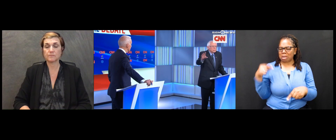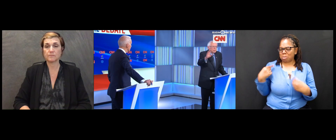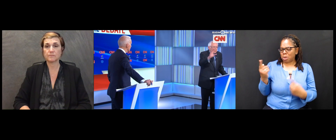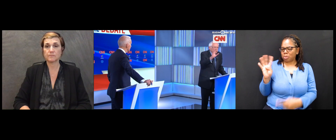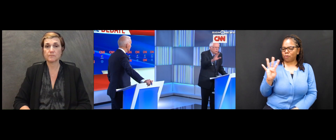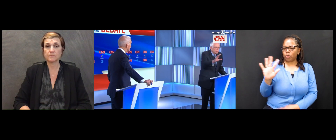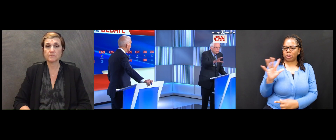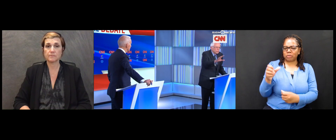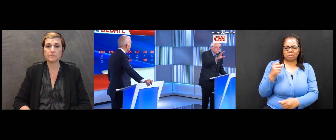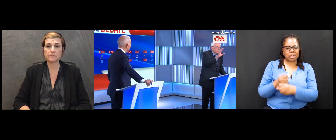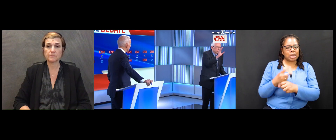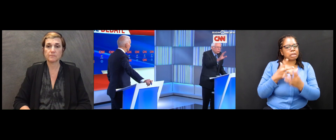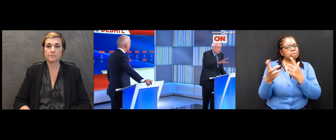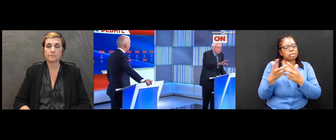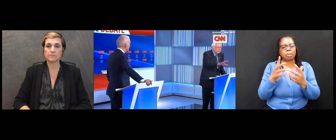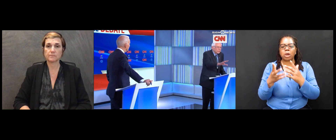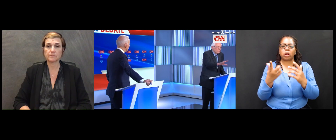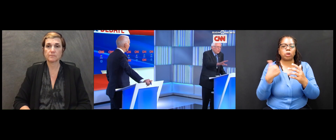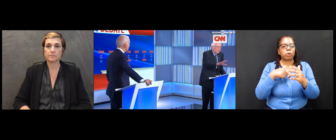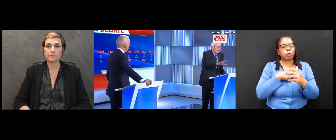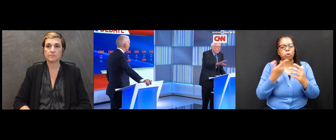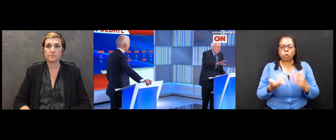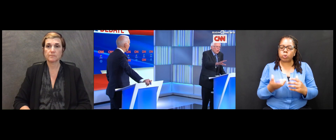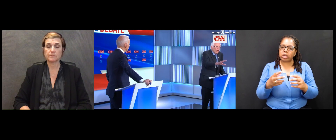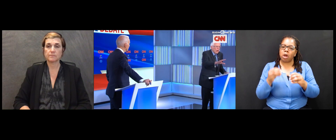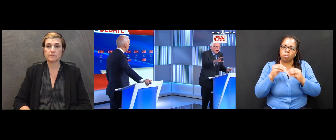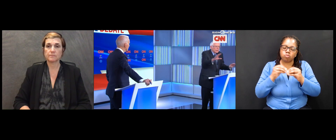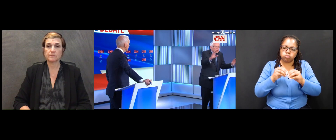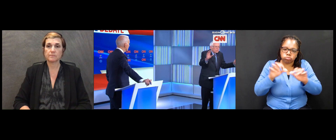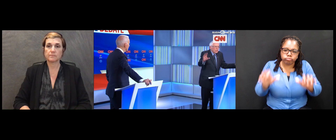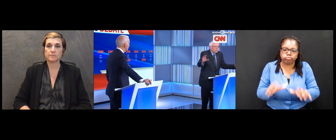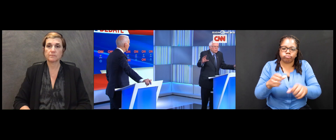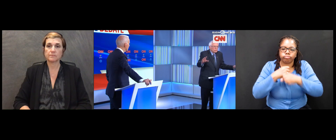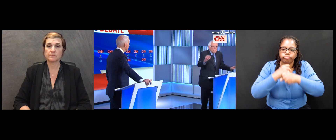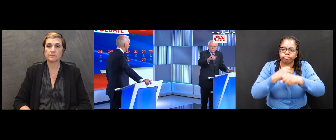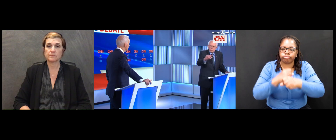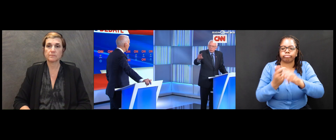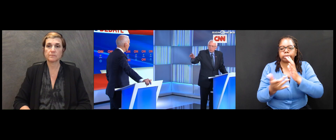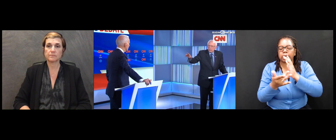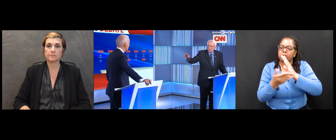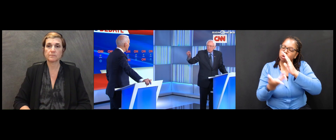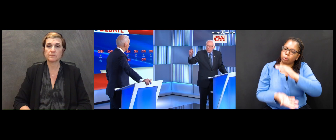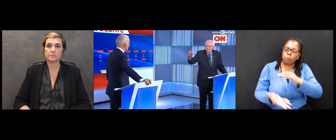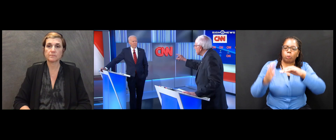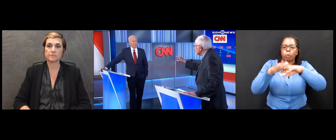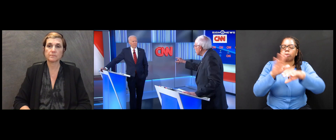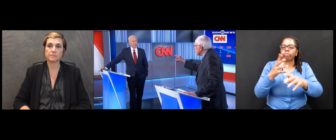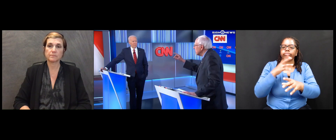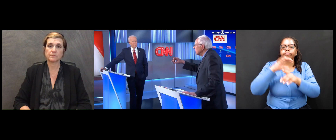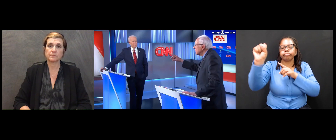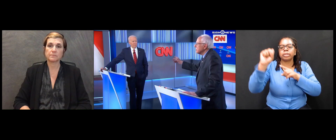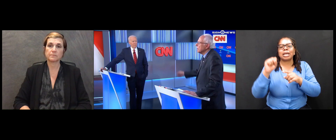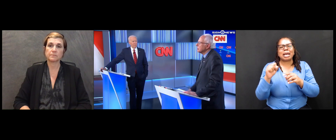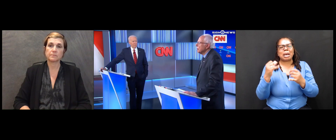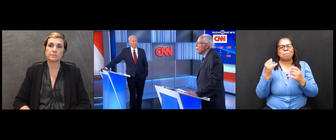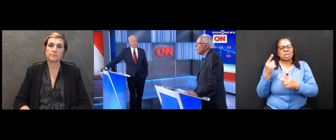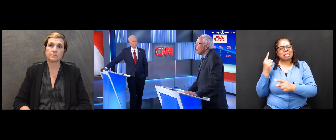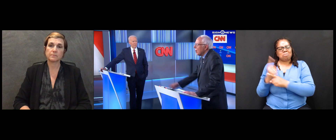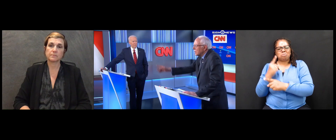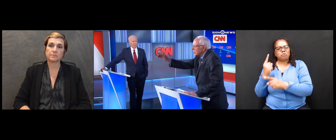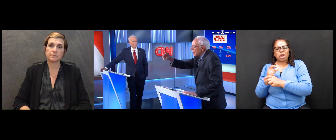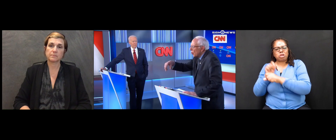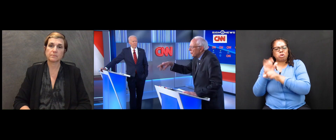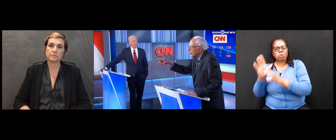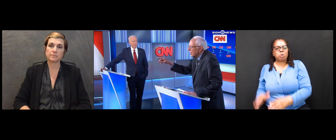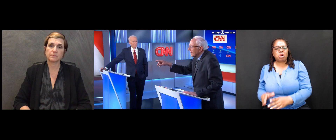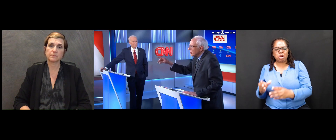years, despite the huge increase in productivity and technology, the average worker today is not making a nickel more in real dollars.